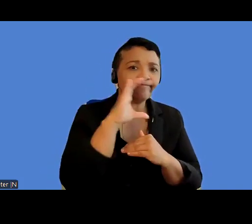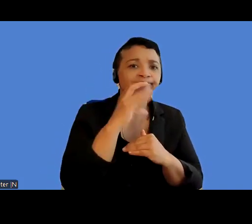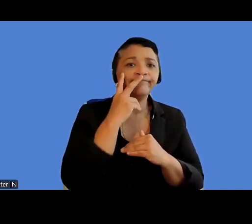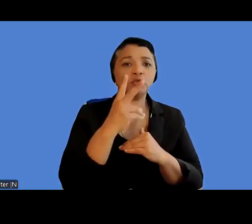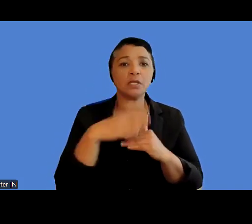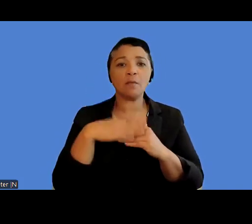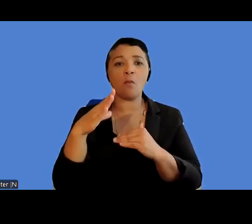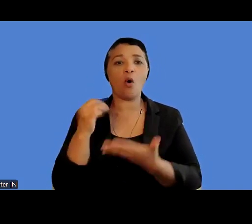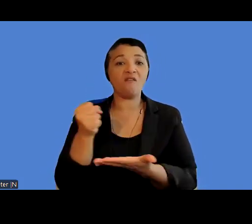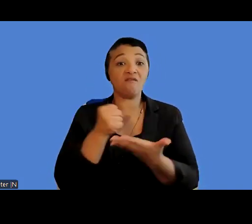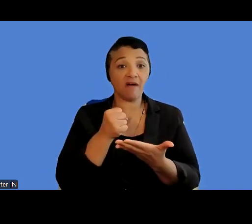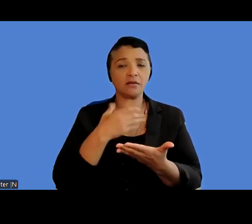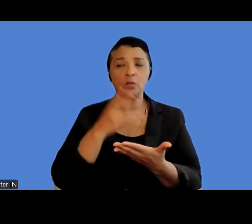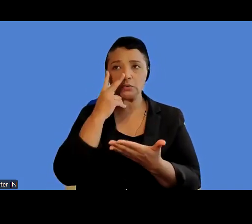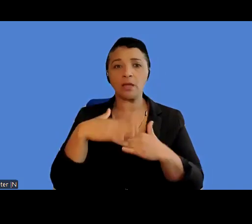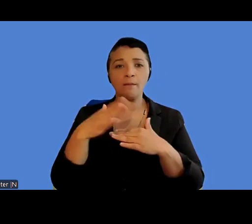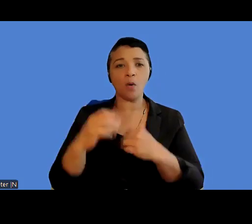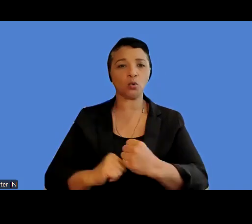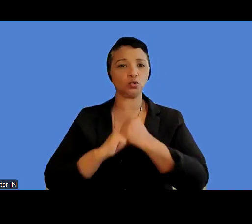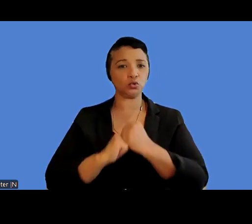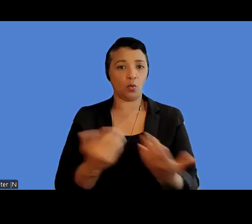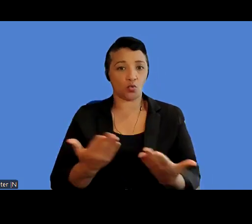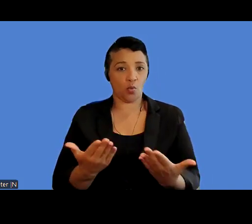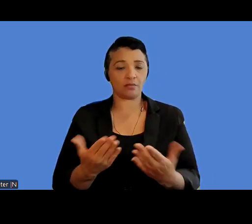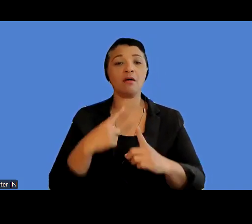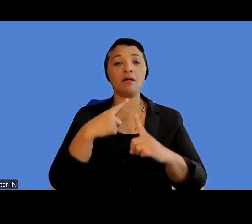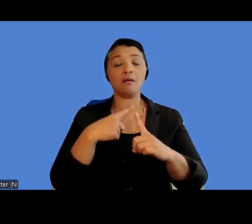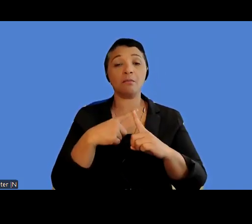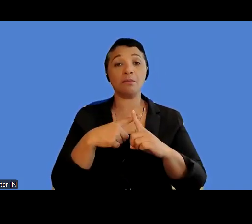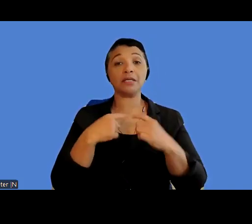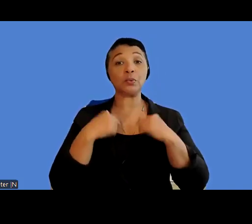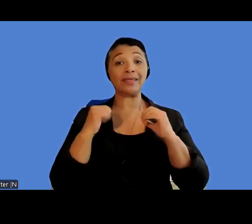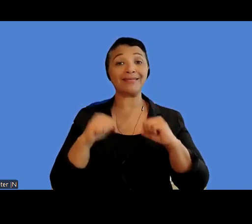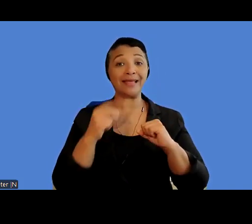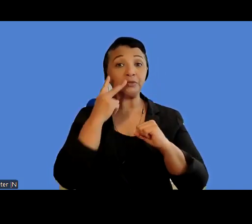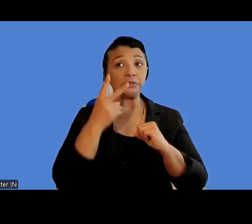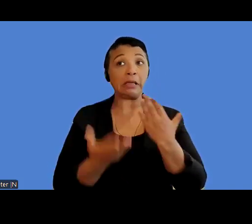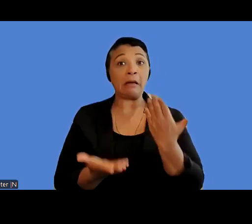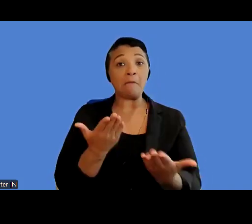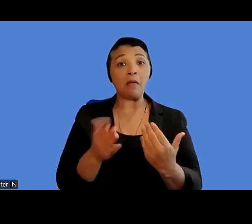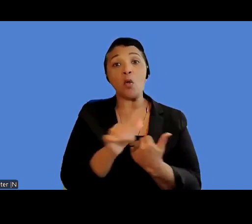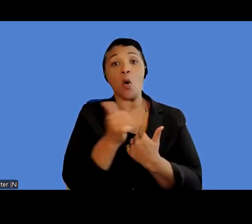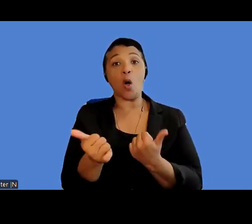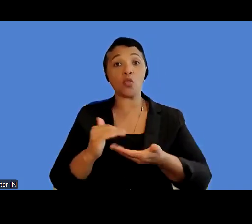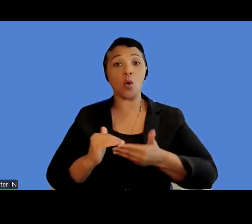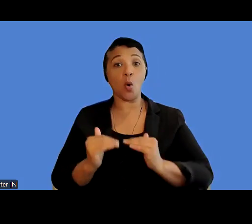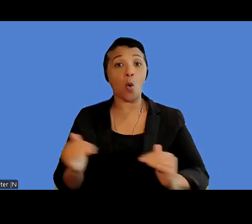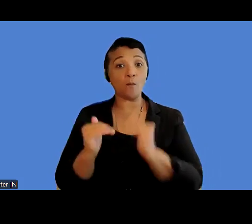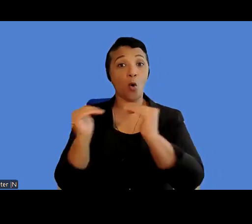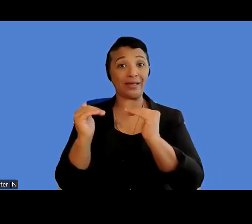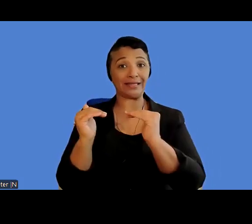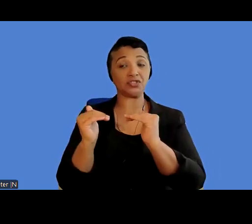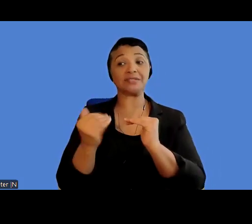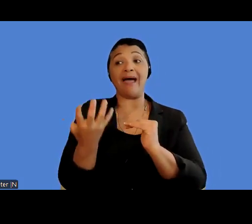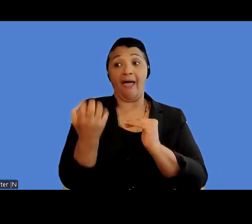receive further support and to be able to communicate whether there are other organizations that